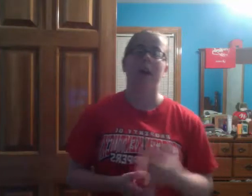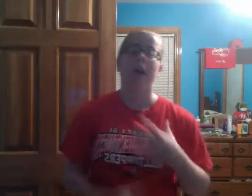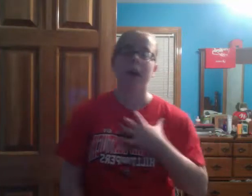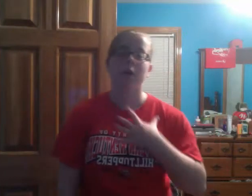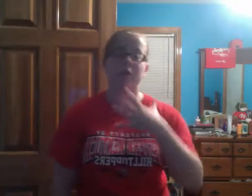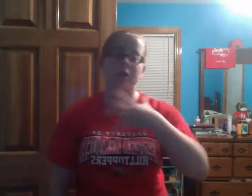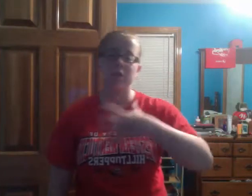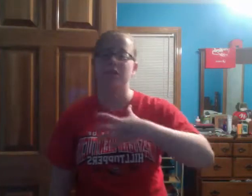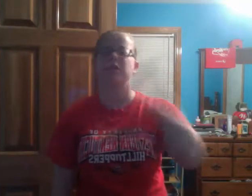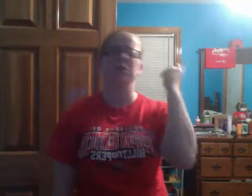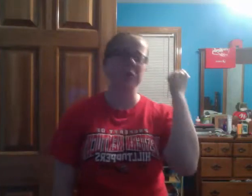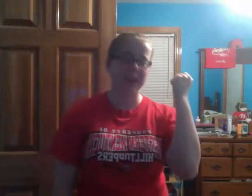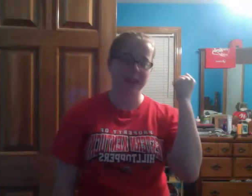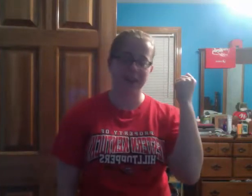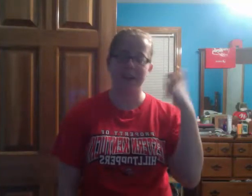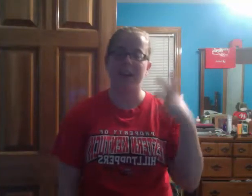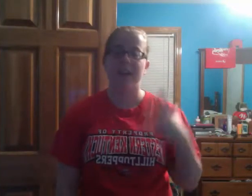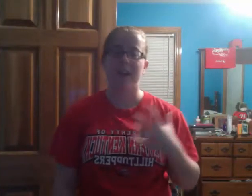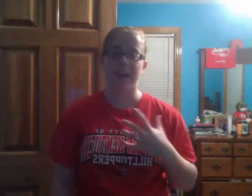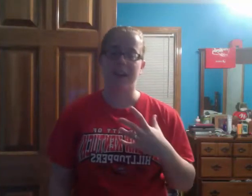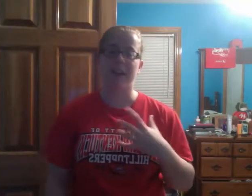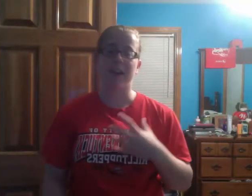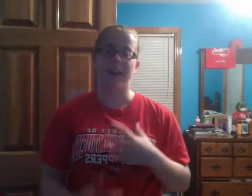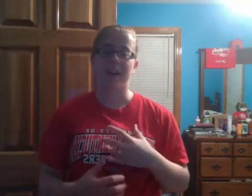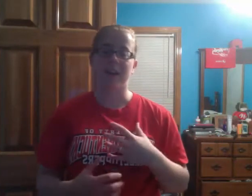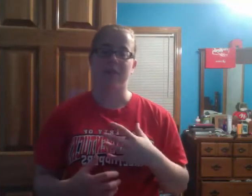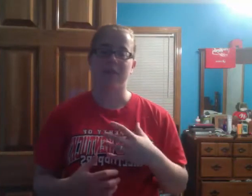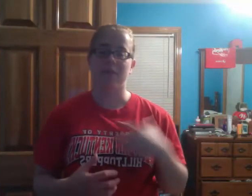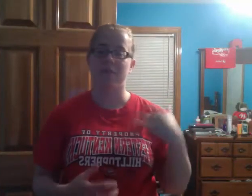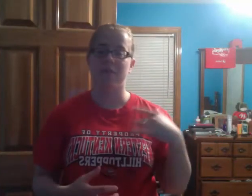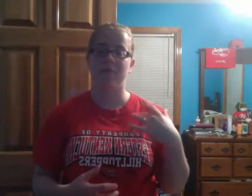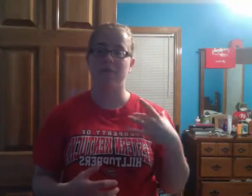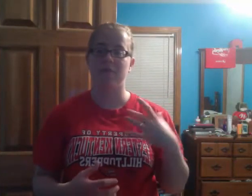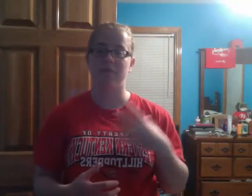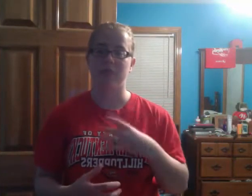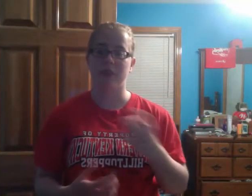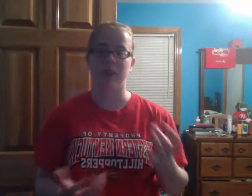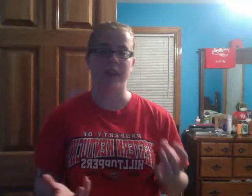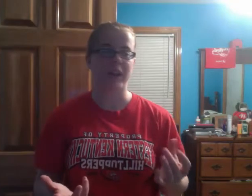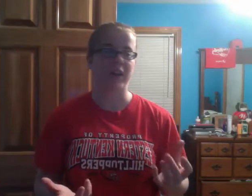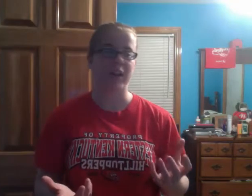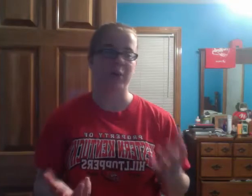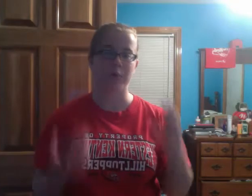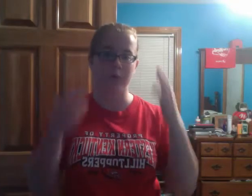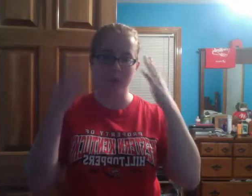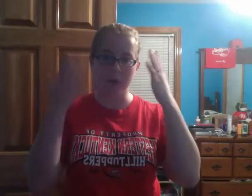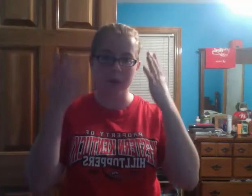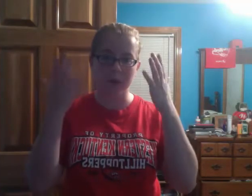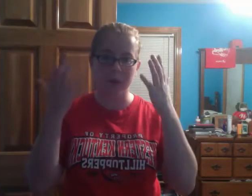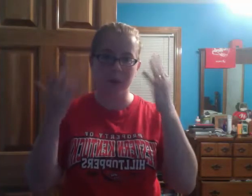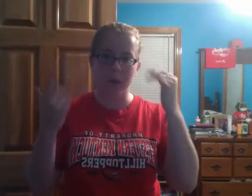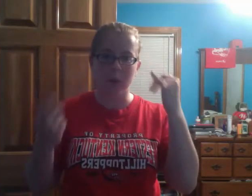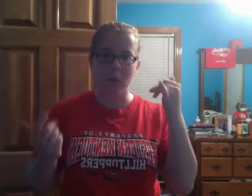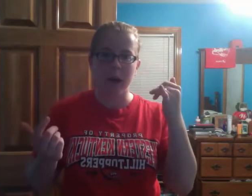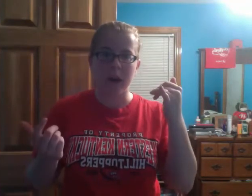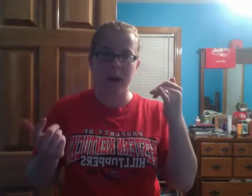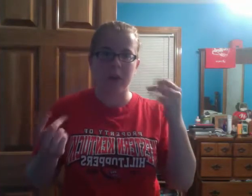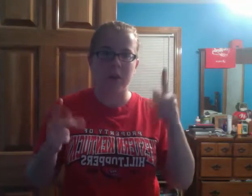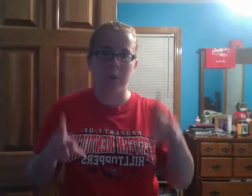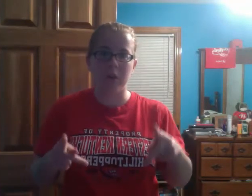I was so mad, and I just felt like I was wondering why a person